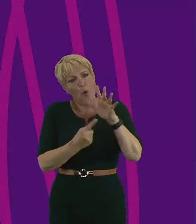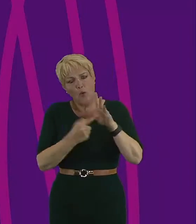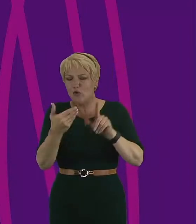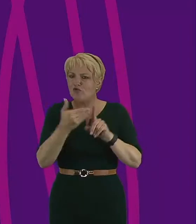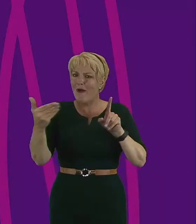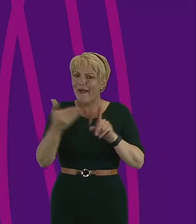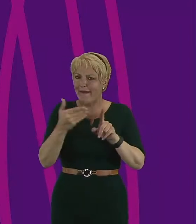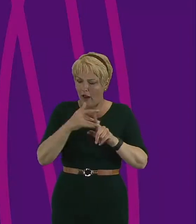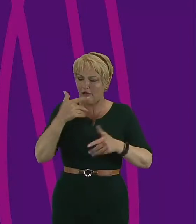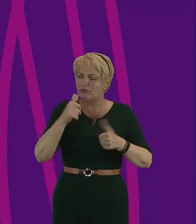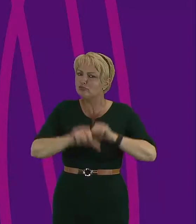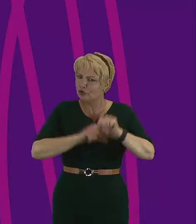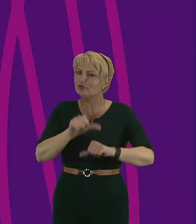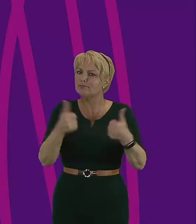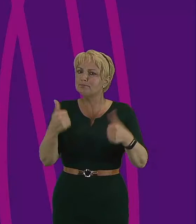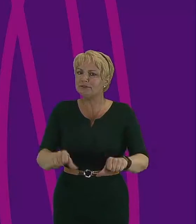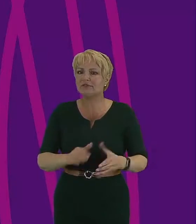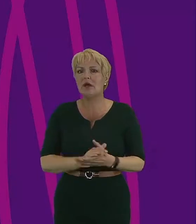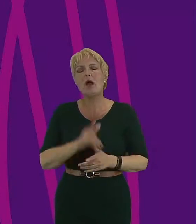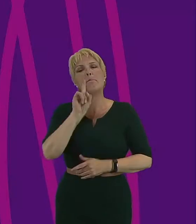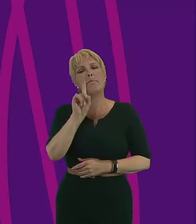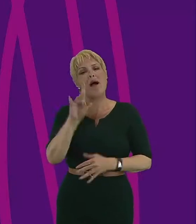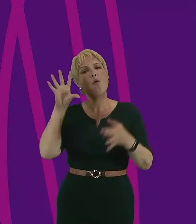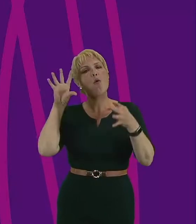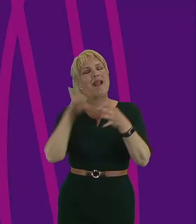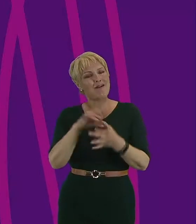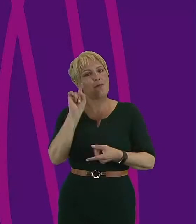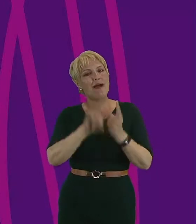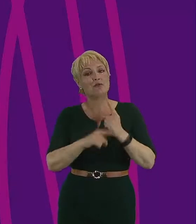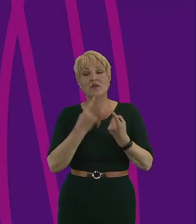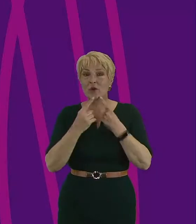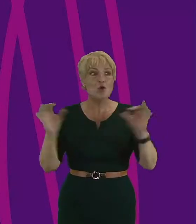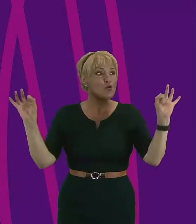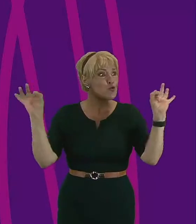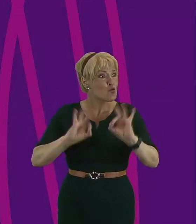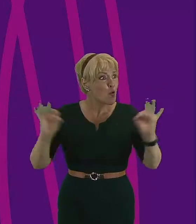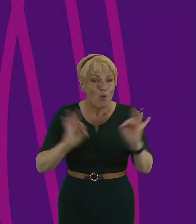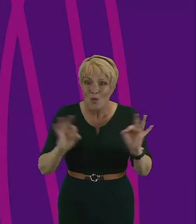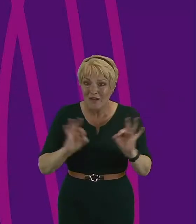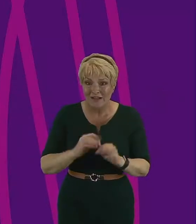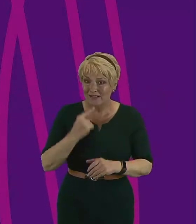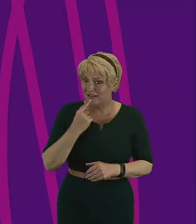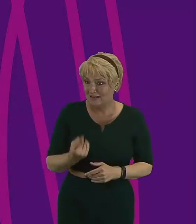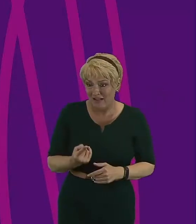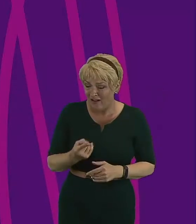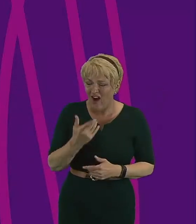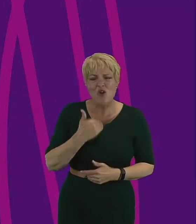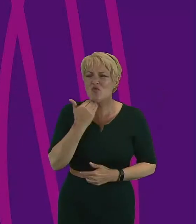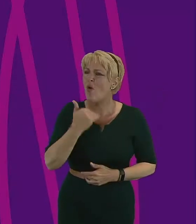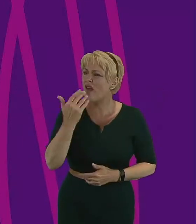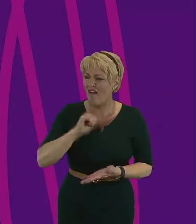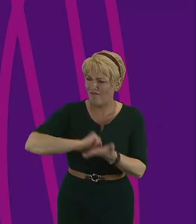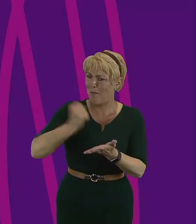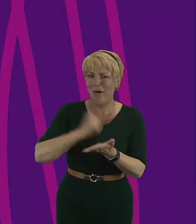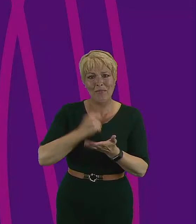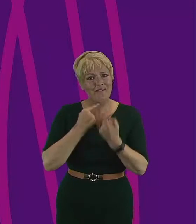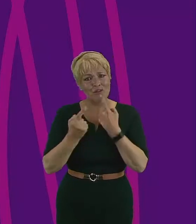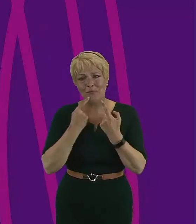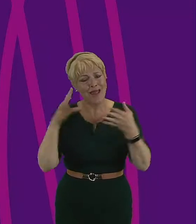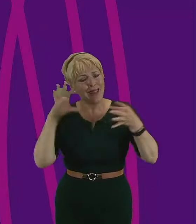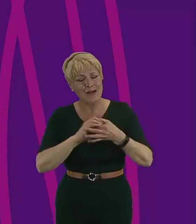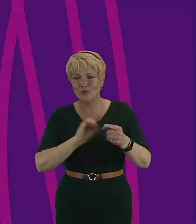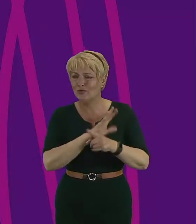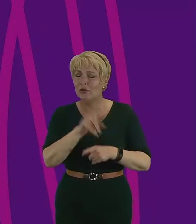that progress being made. In terms of information, nobody could say there was a shortage of published information on the issue of coronavirus.